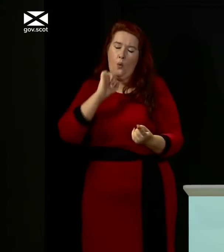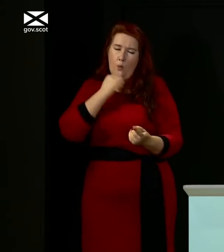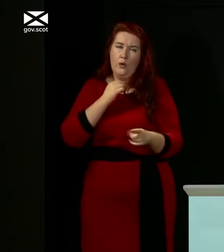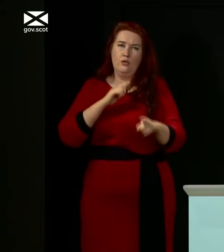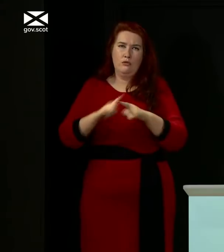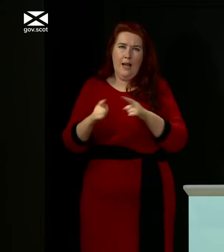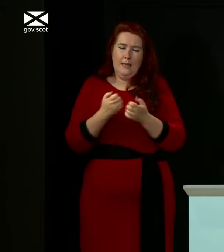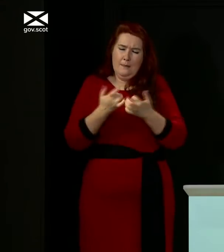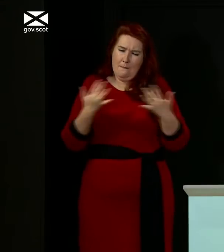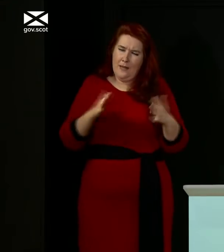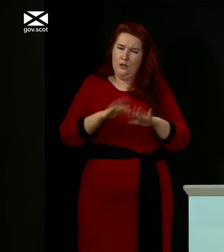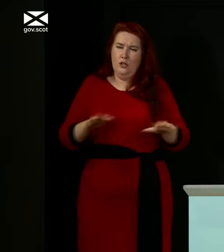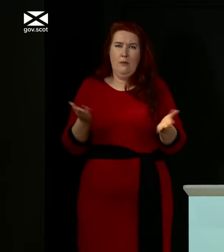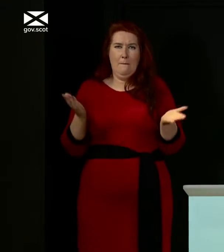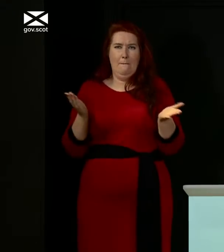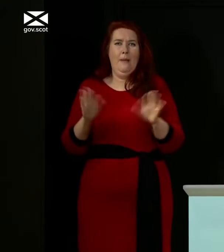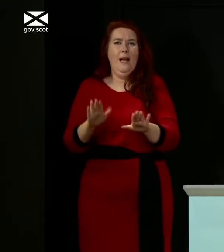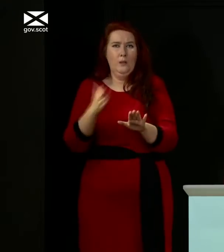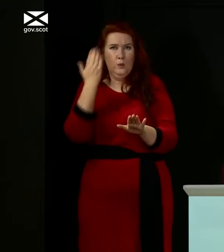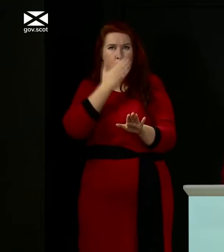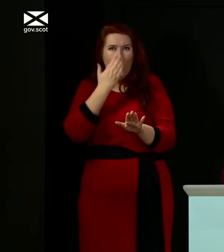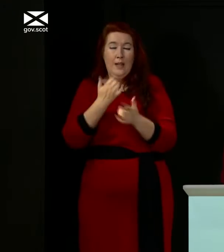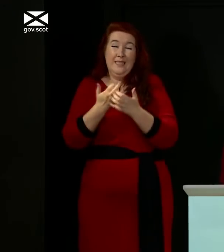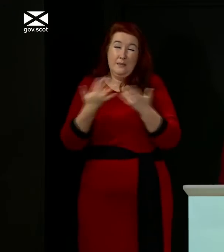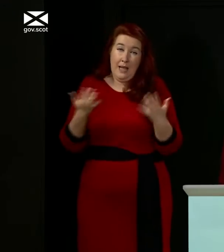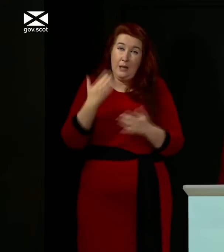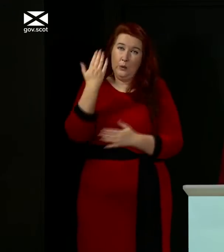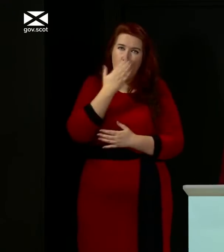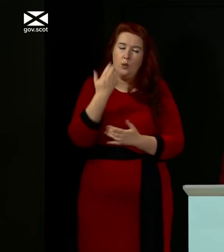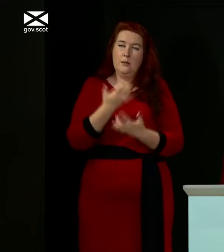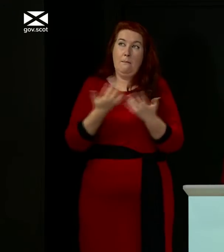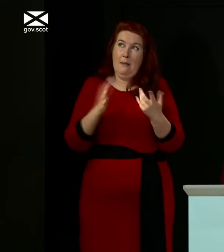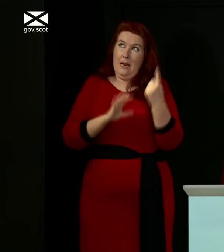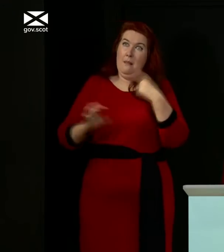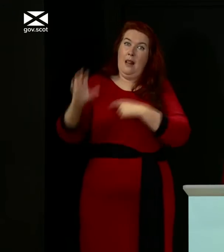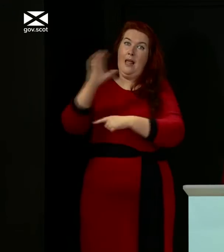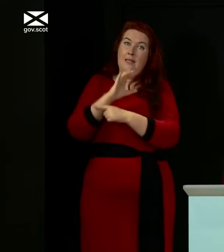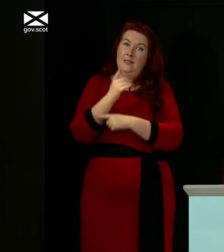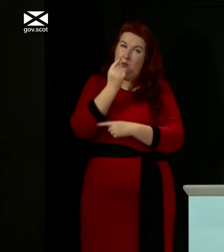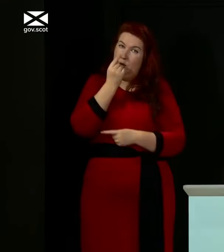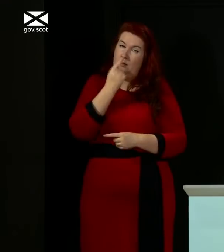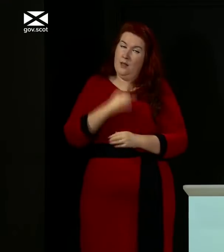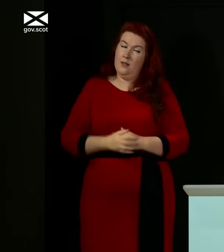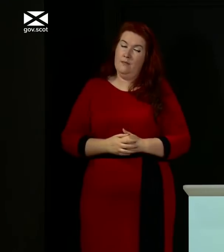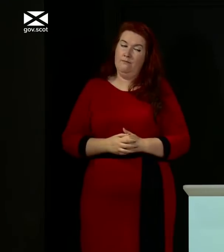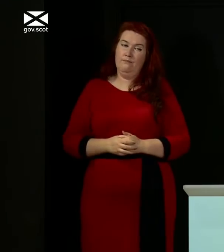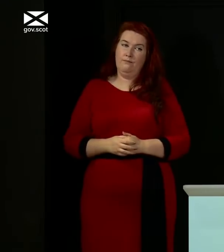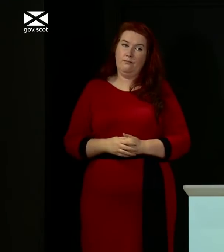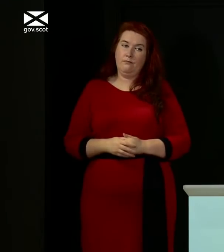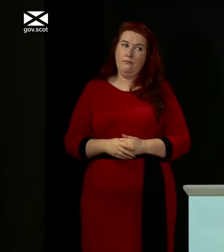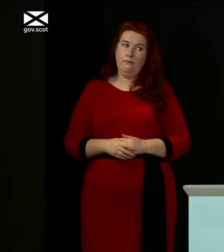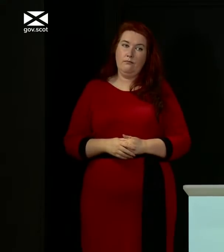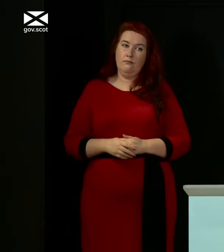get as many children back to school in as many schools in as many parts of the country as we possibly can.